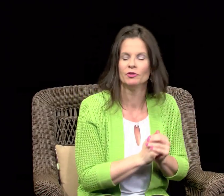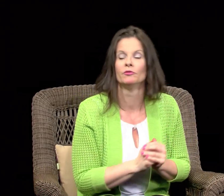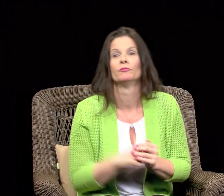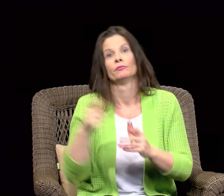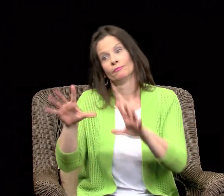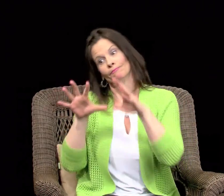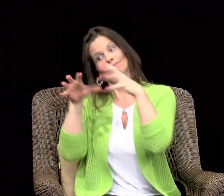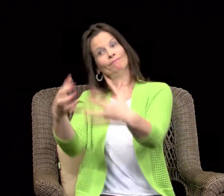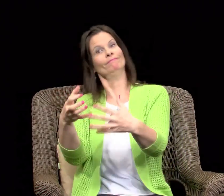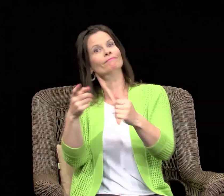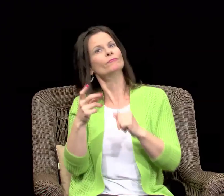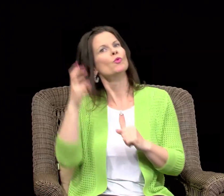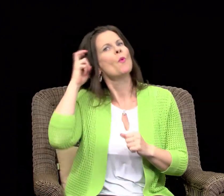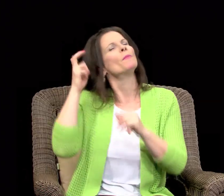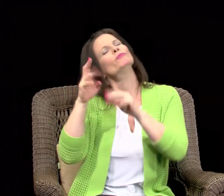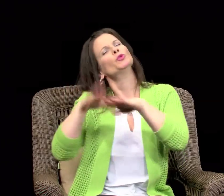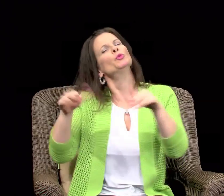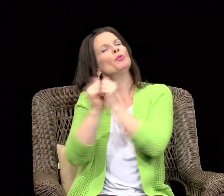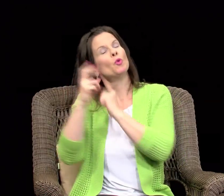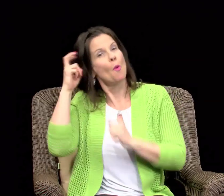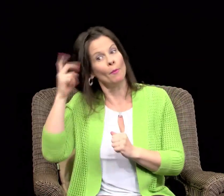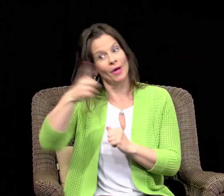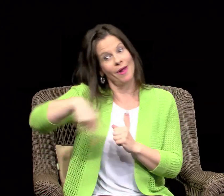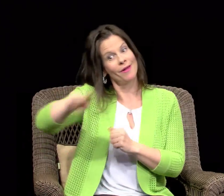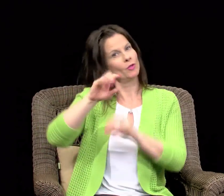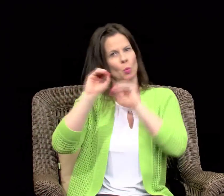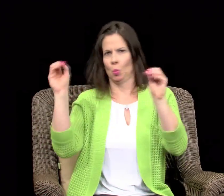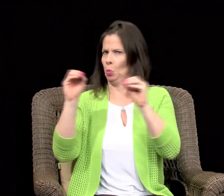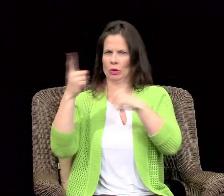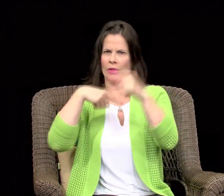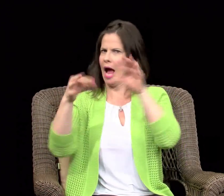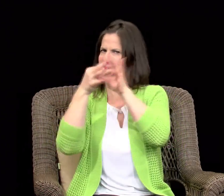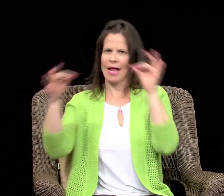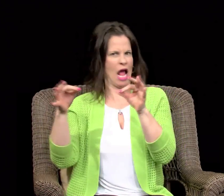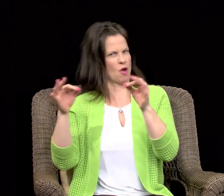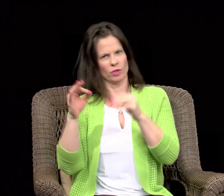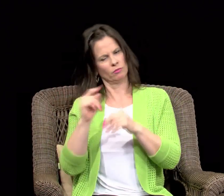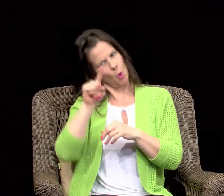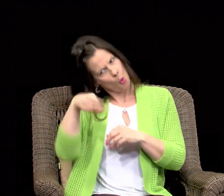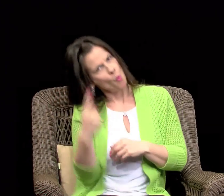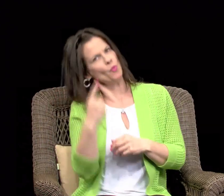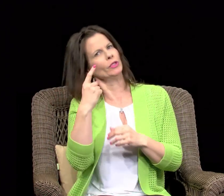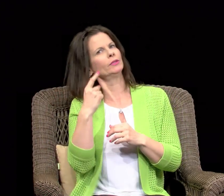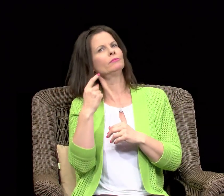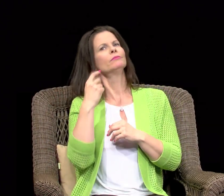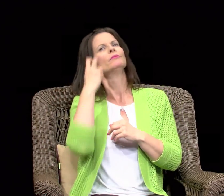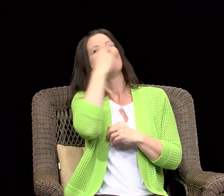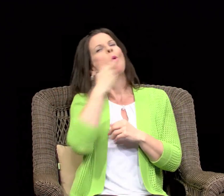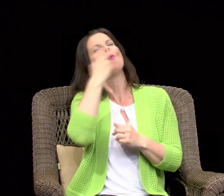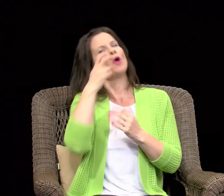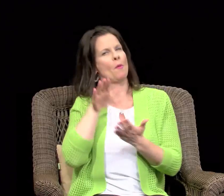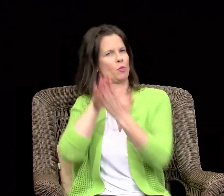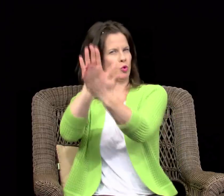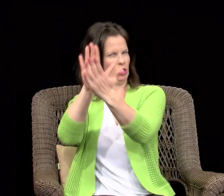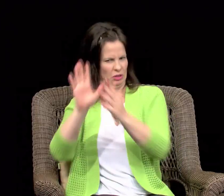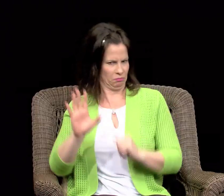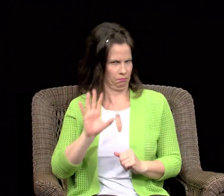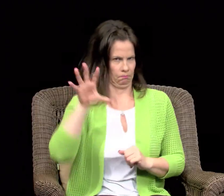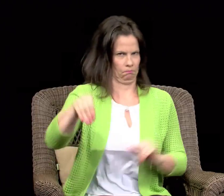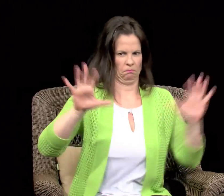on children with cochlear implants who had sign language and children who had cochlear implants without sign language and who